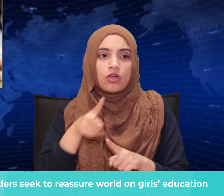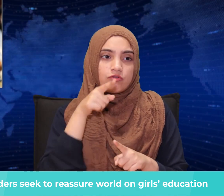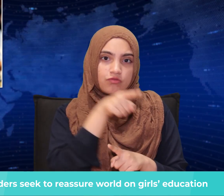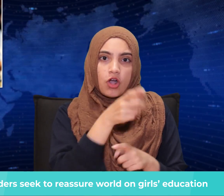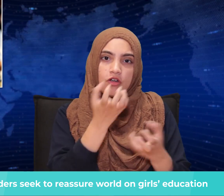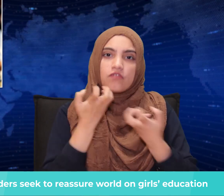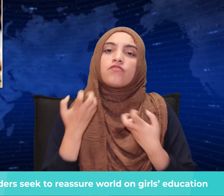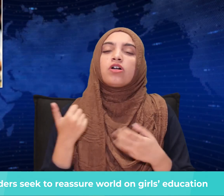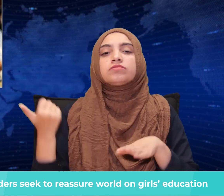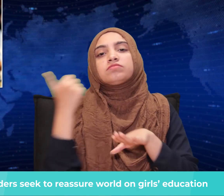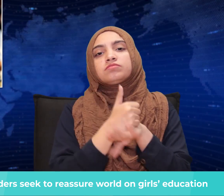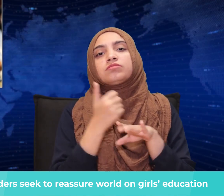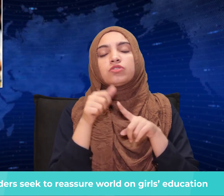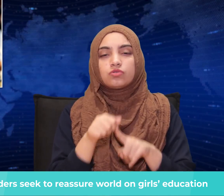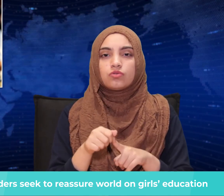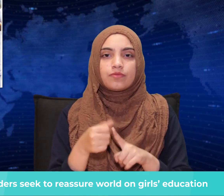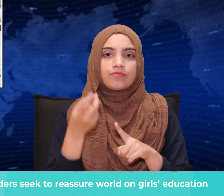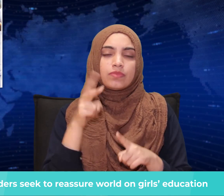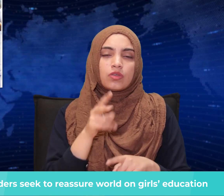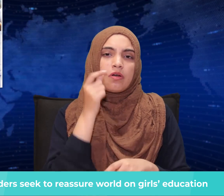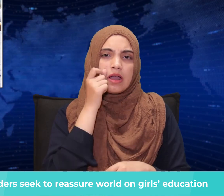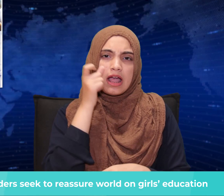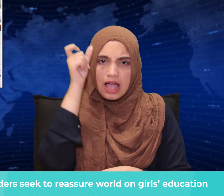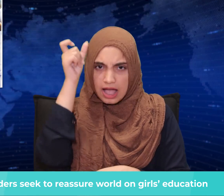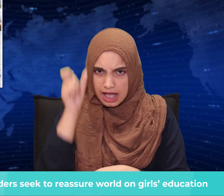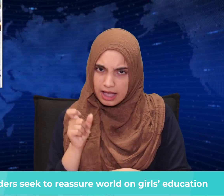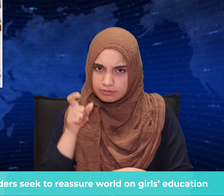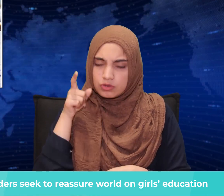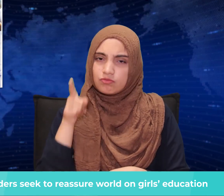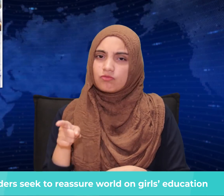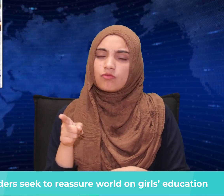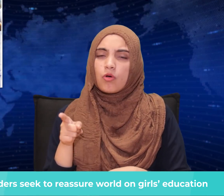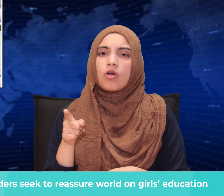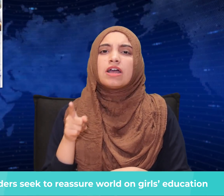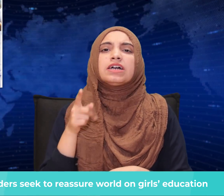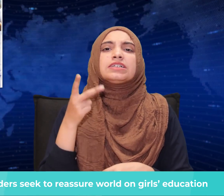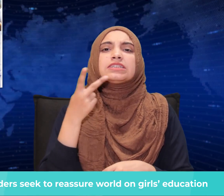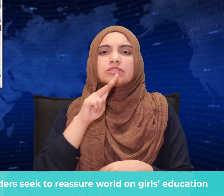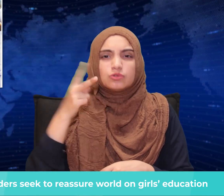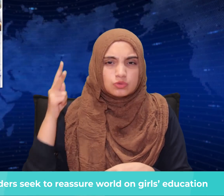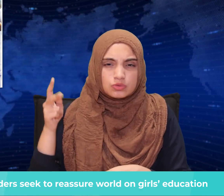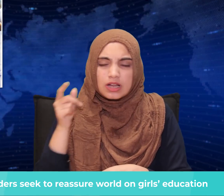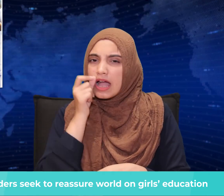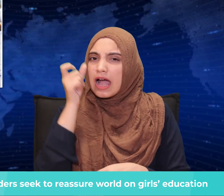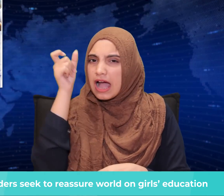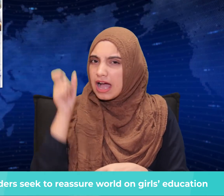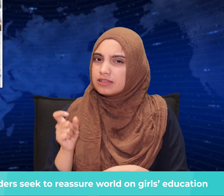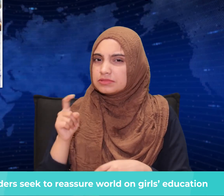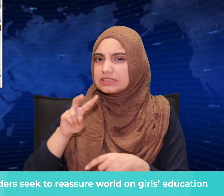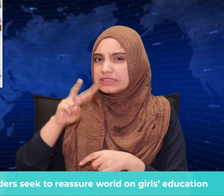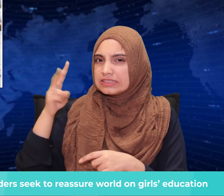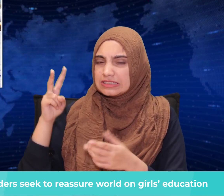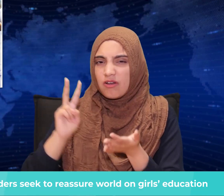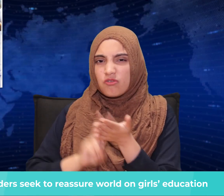Ahmed Massoud, son of the late jihadi commander Ahmad Shah Massoud and former first Vice